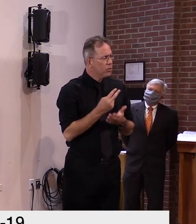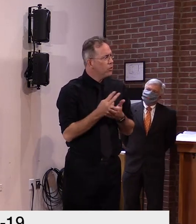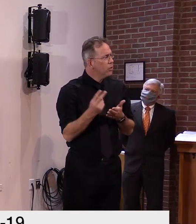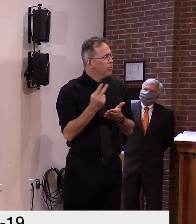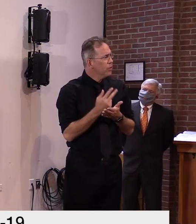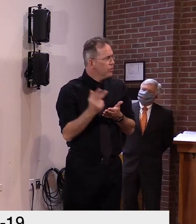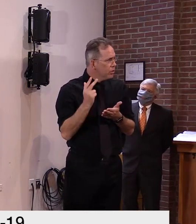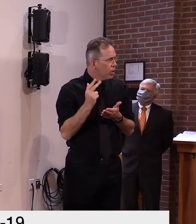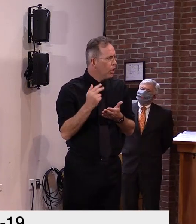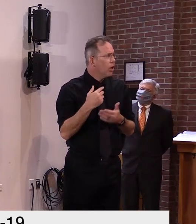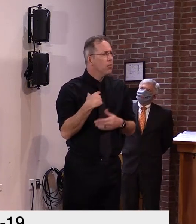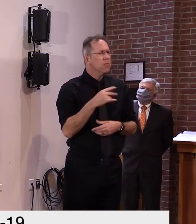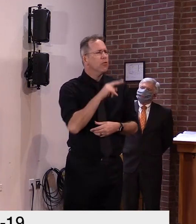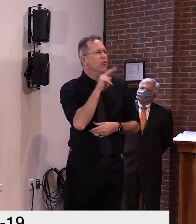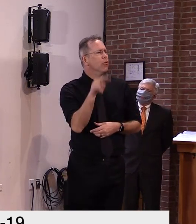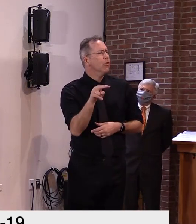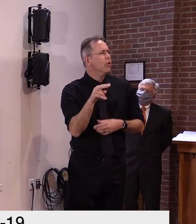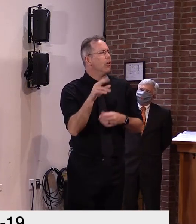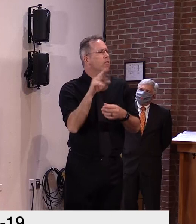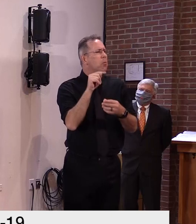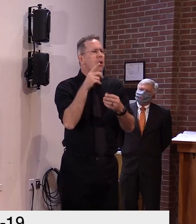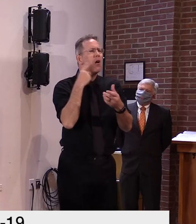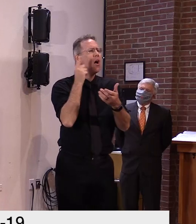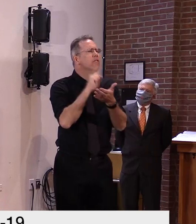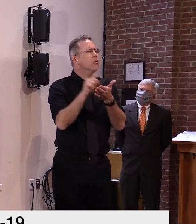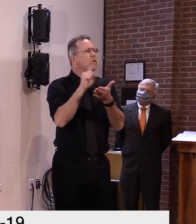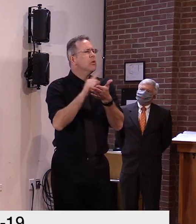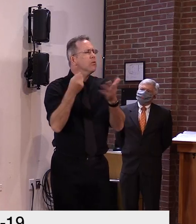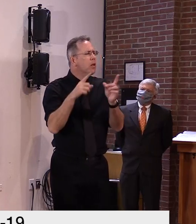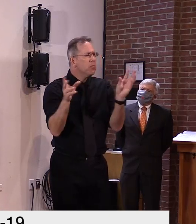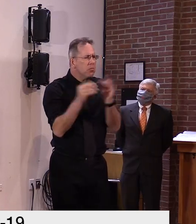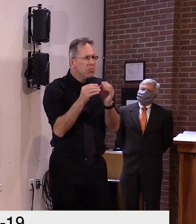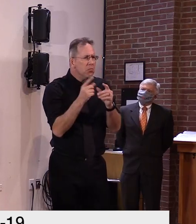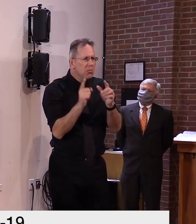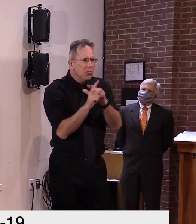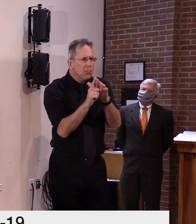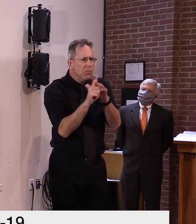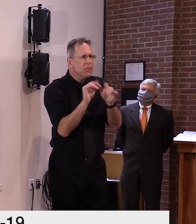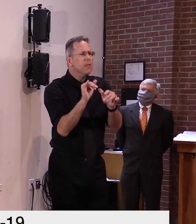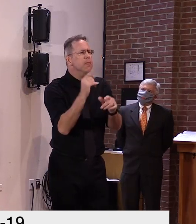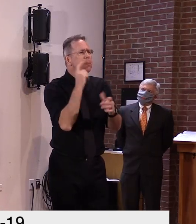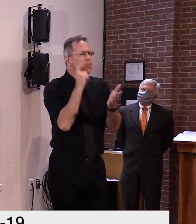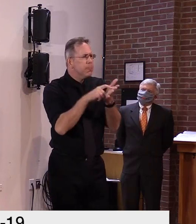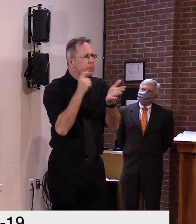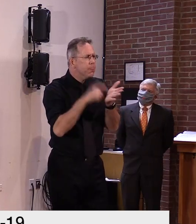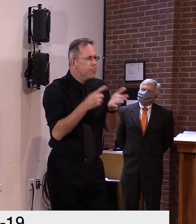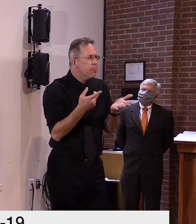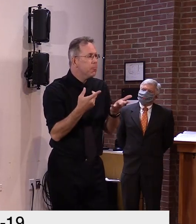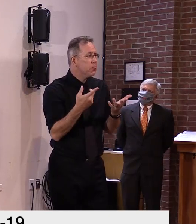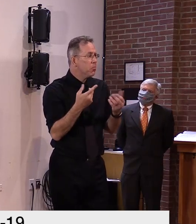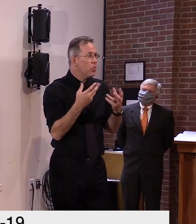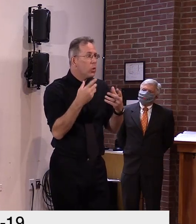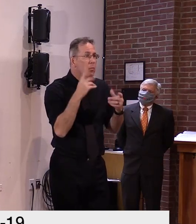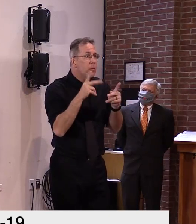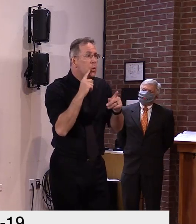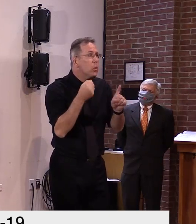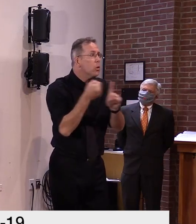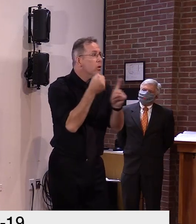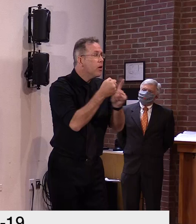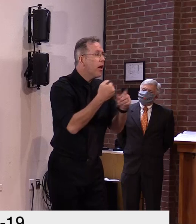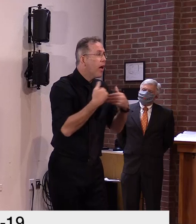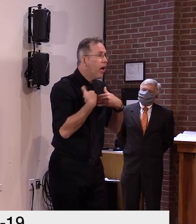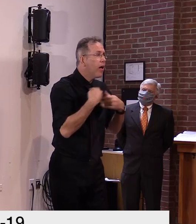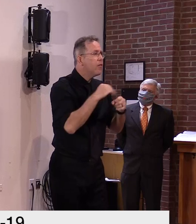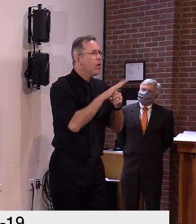Vermont, it turned out that 1 in 6 cases were with healthcare workers. So that's, like